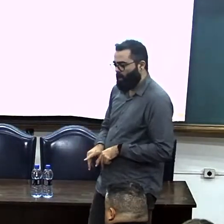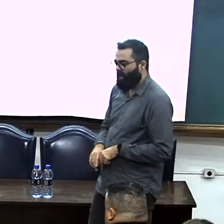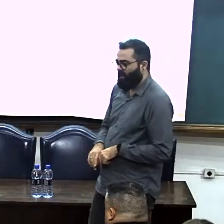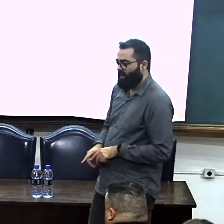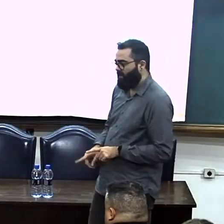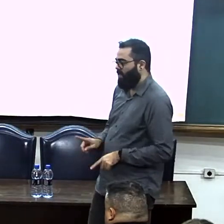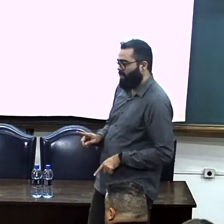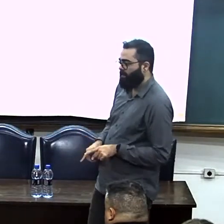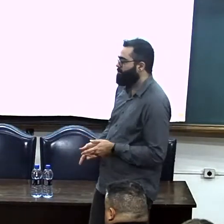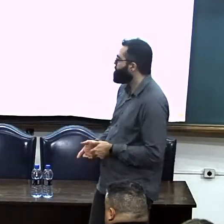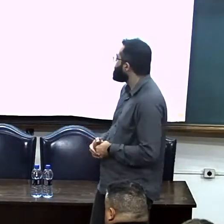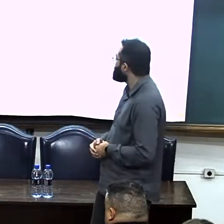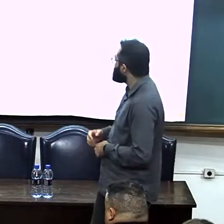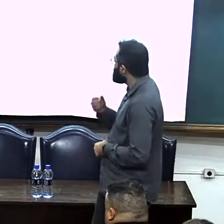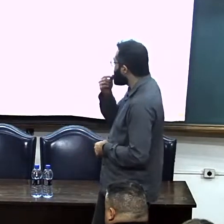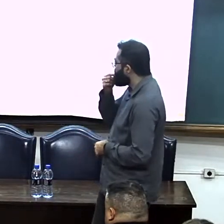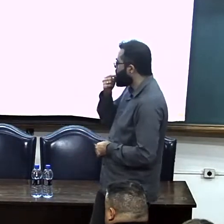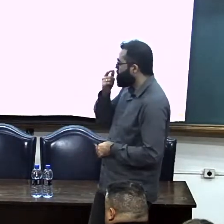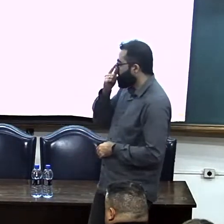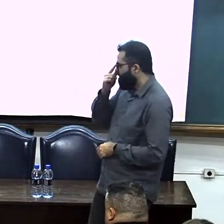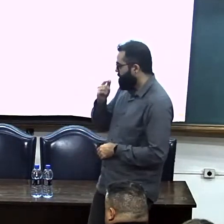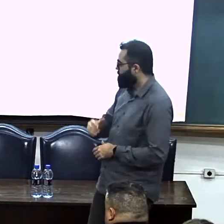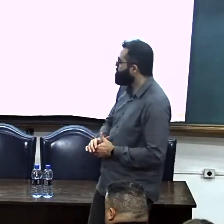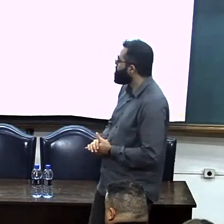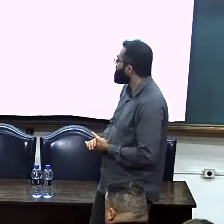ter também